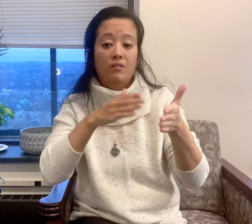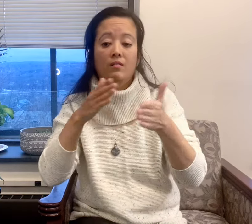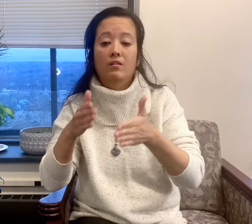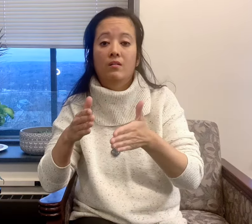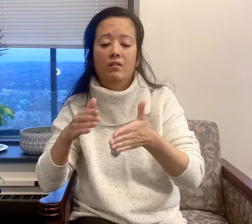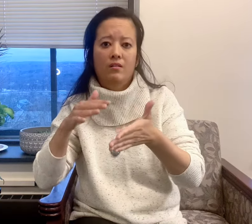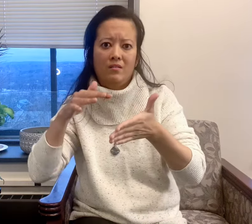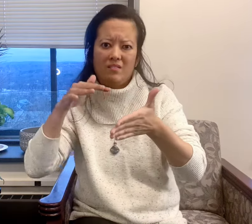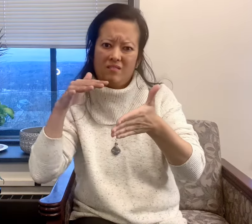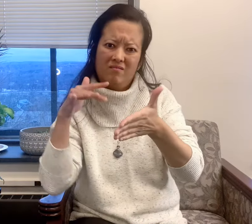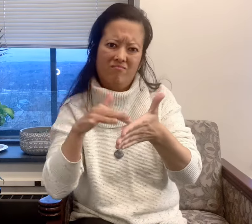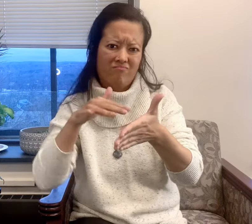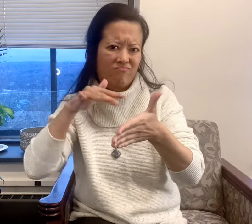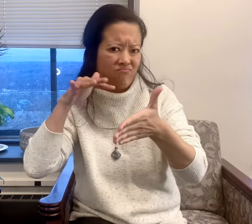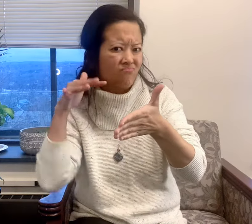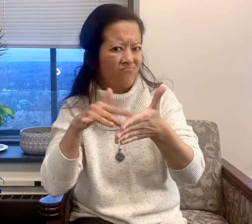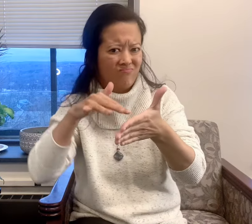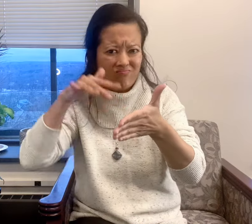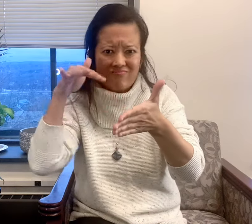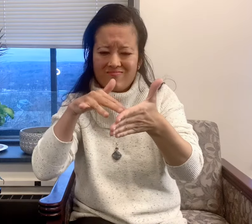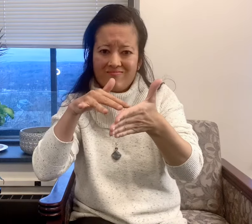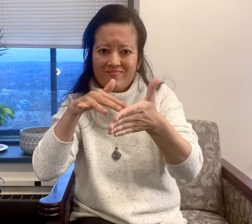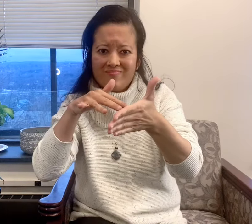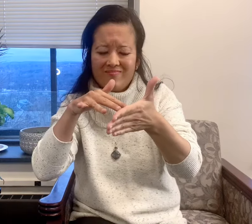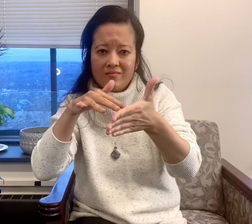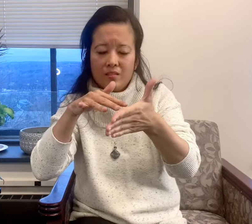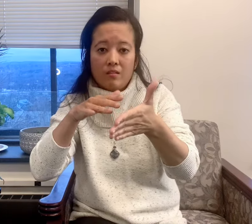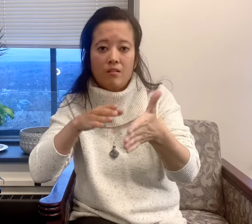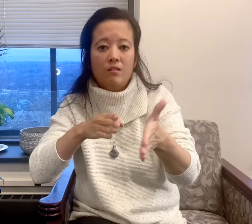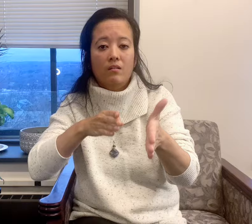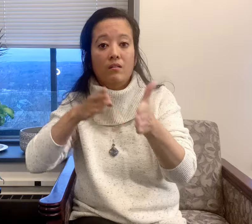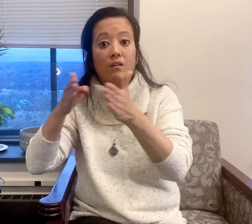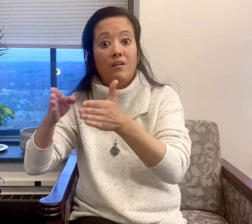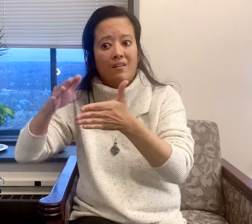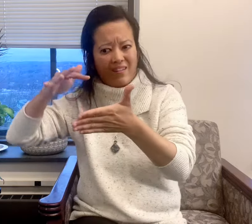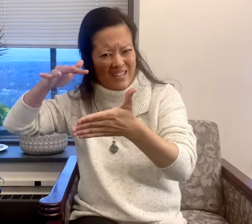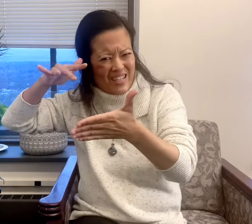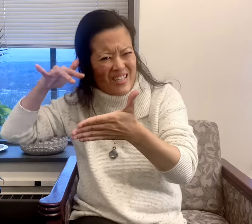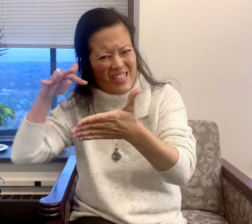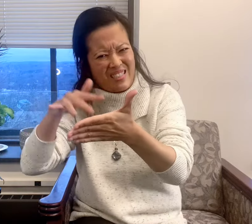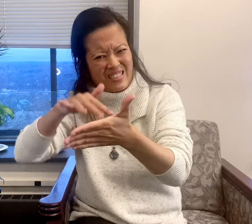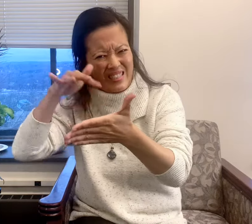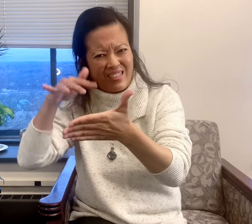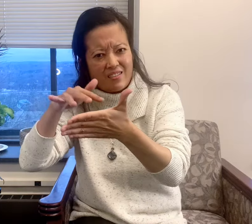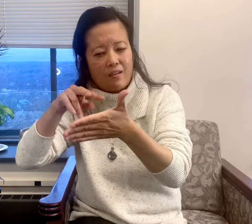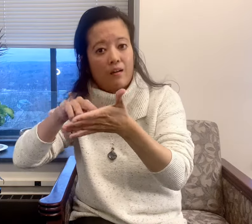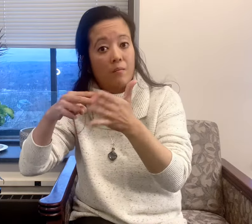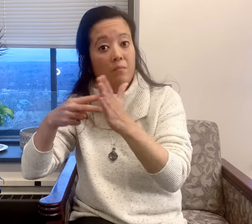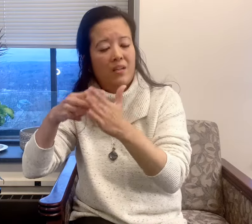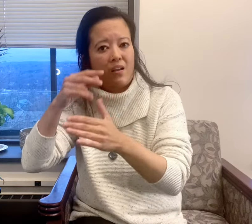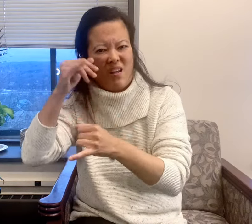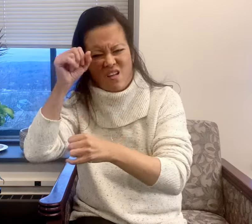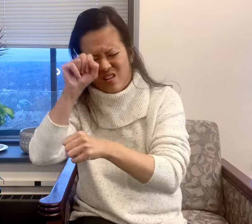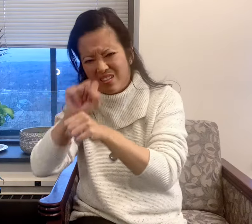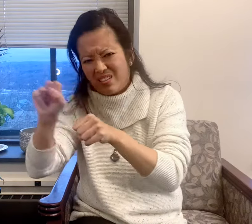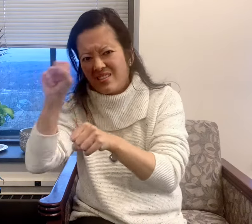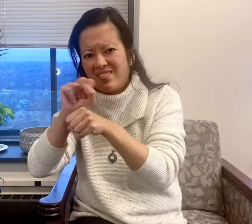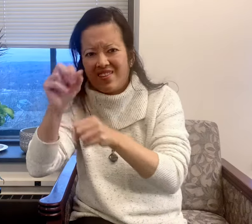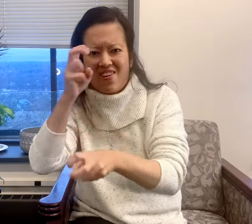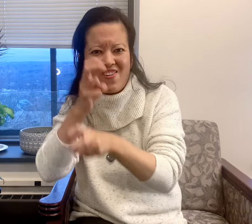study, or you can study very hard, or you can intensely study. You